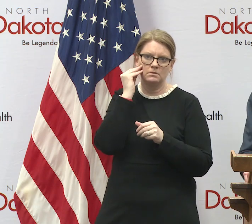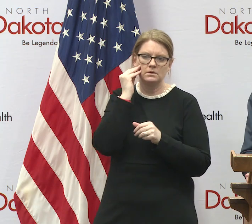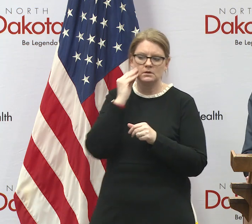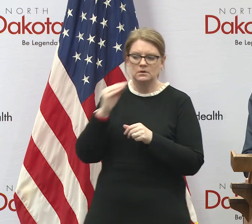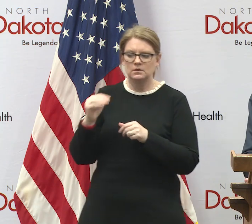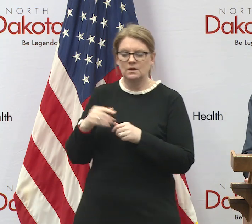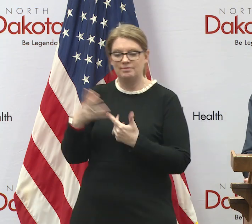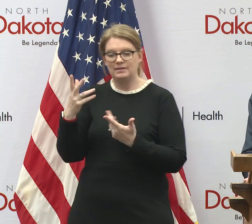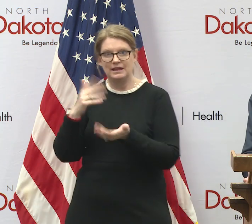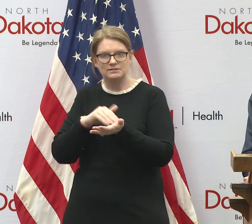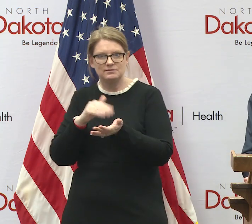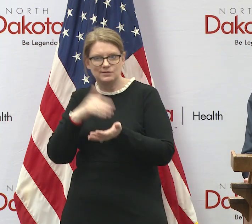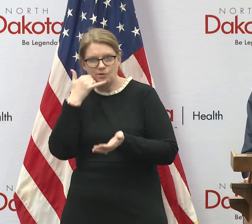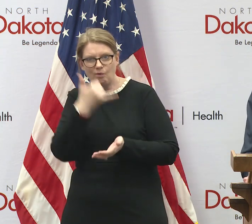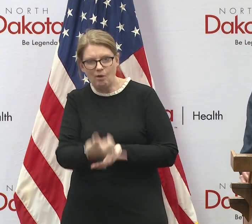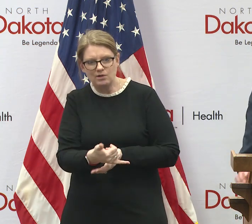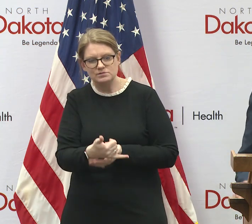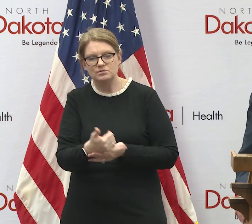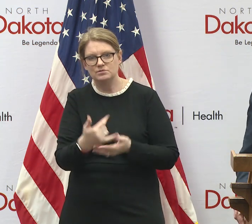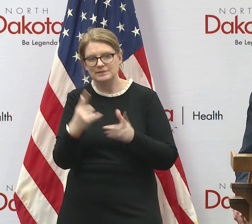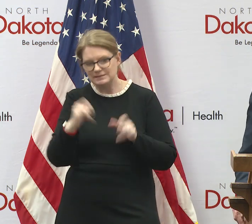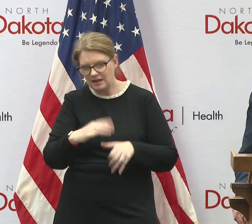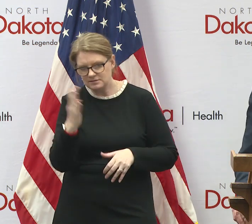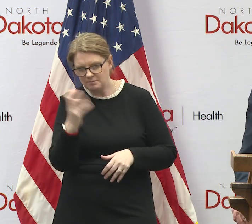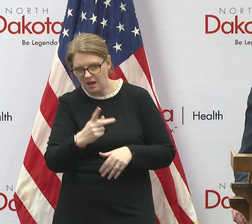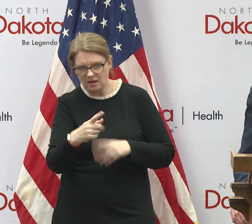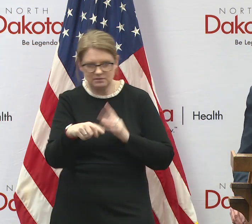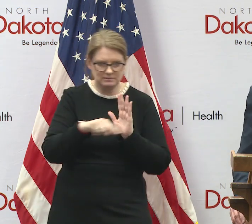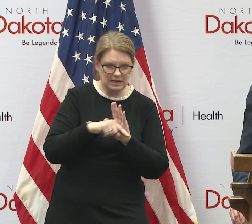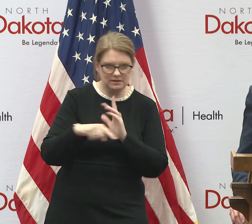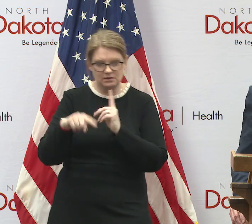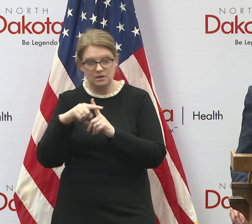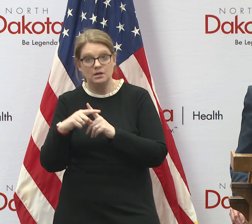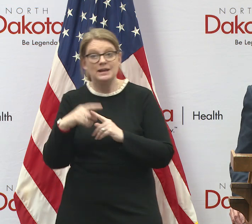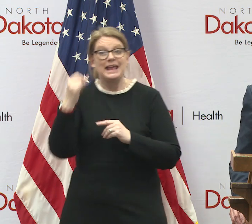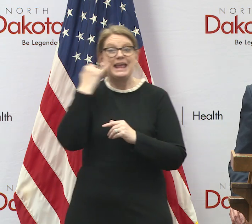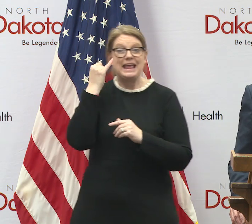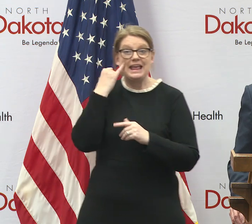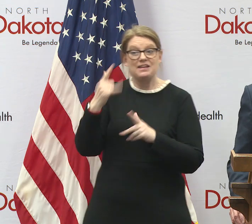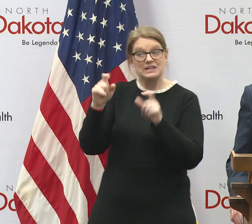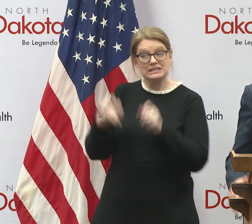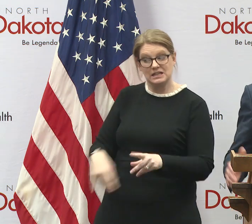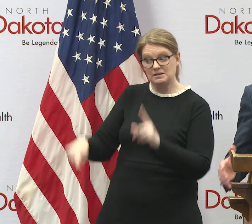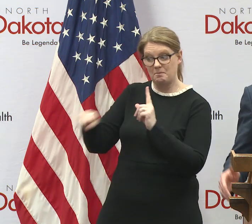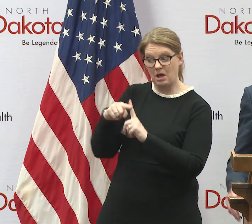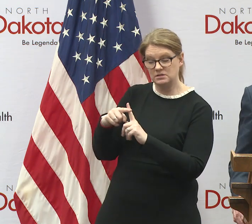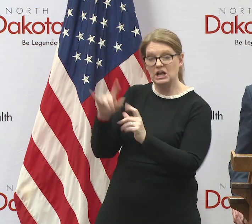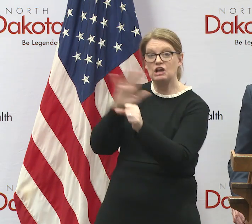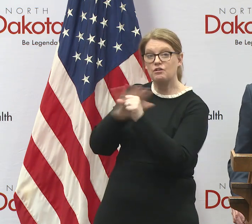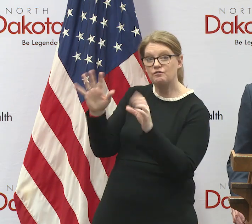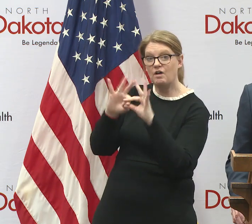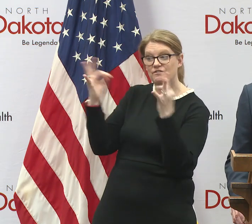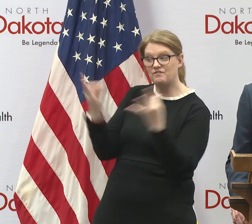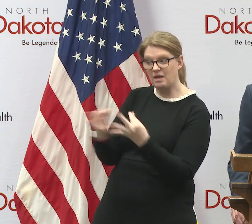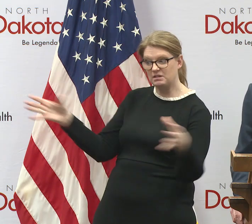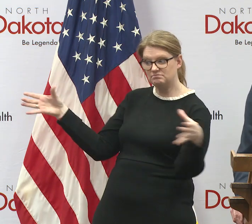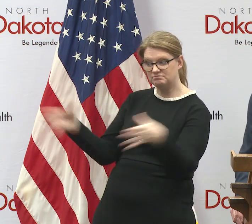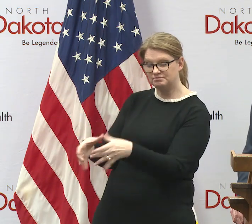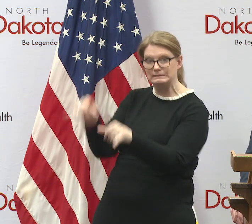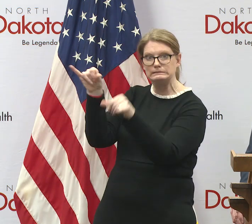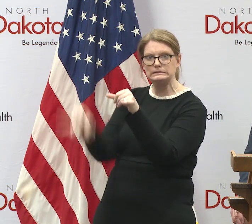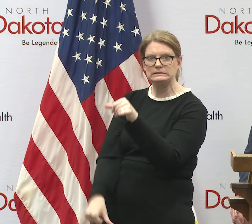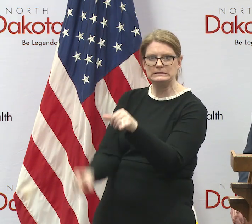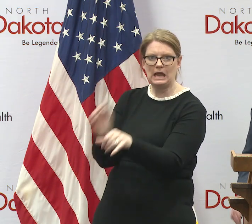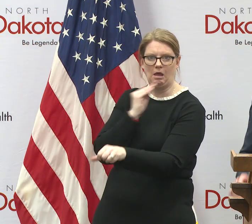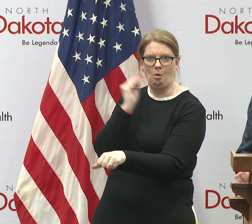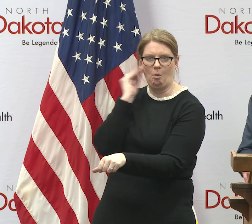arrive. And again, if that family member does test positive, we're asking the entire family, if you've been in close contact, that you would